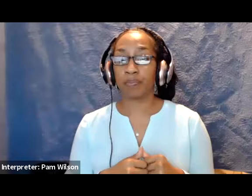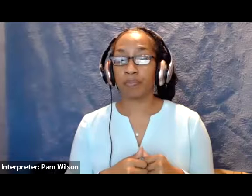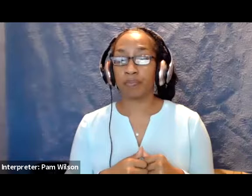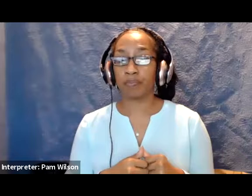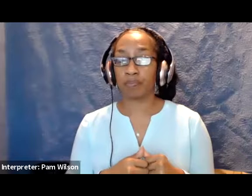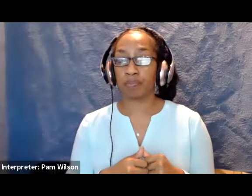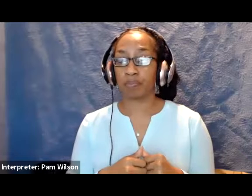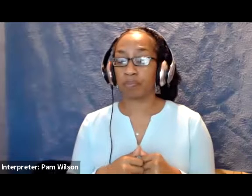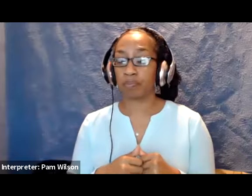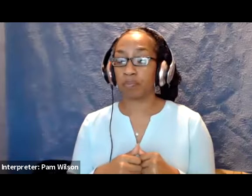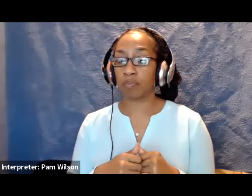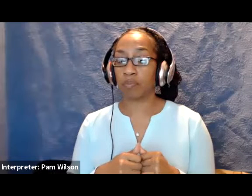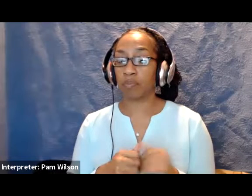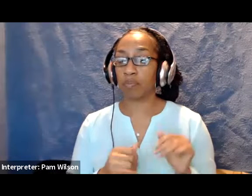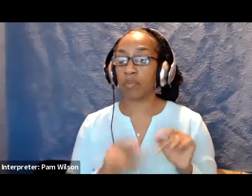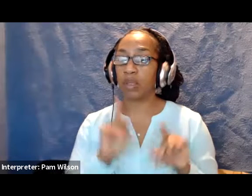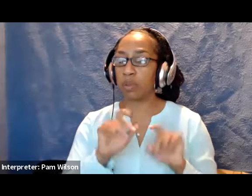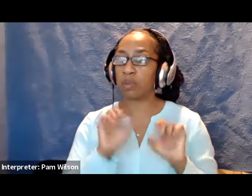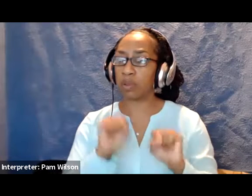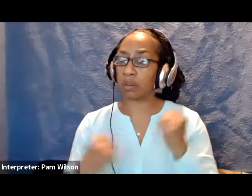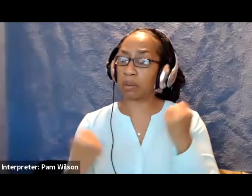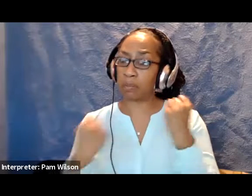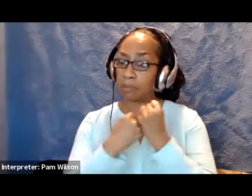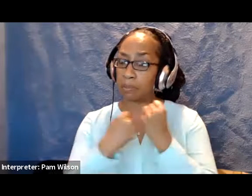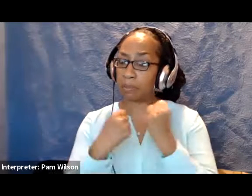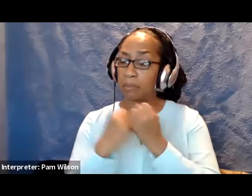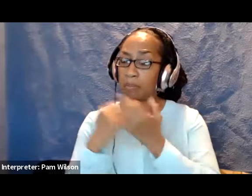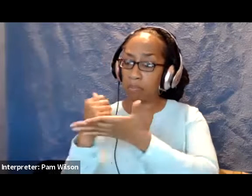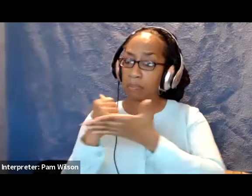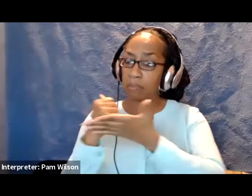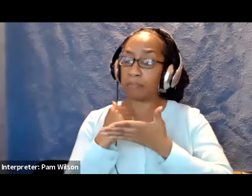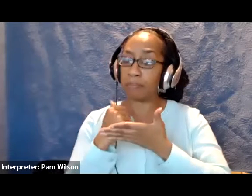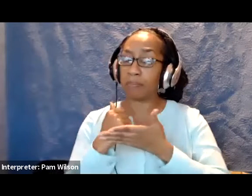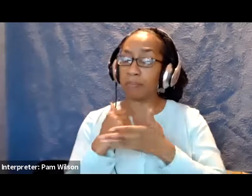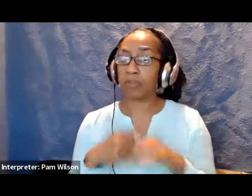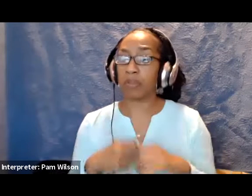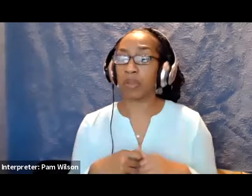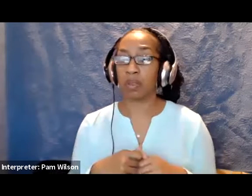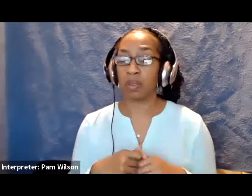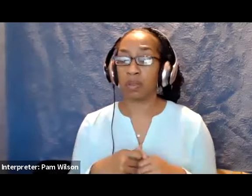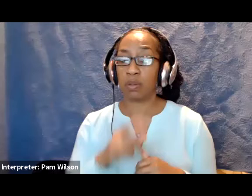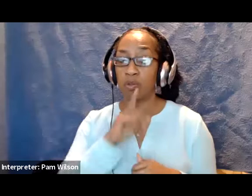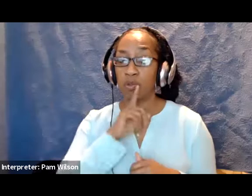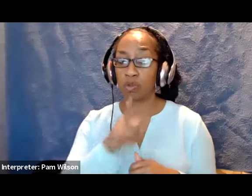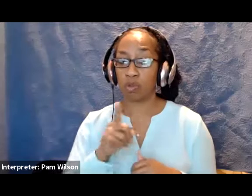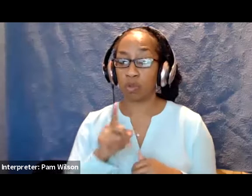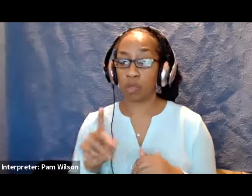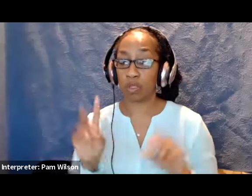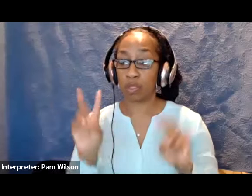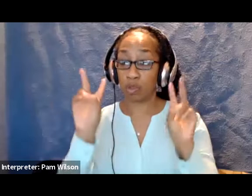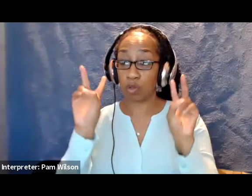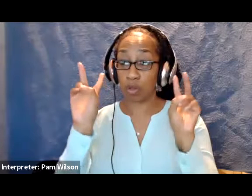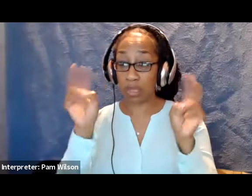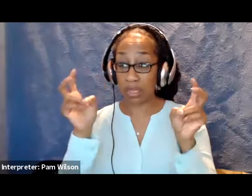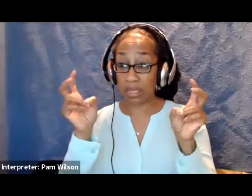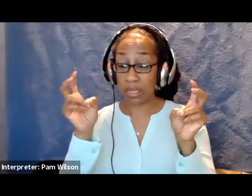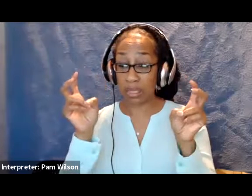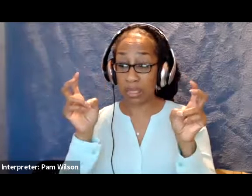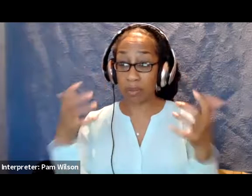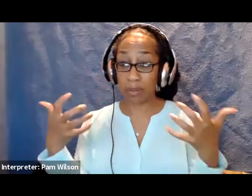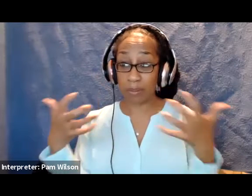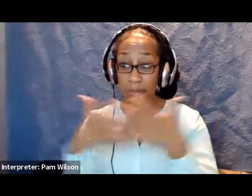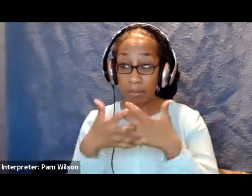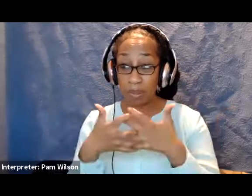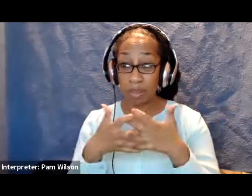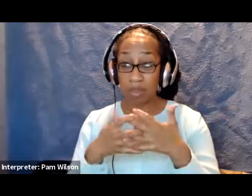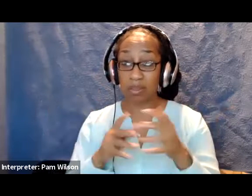basically, you know, folks who can back you up. You want to make sure that your theme aligns with the expectations of the audience,